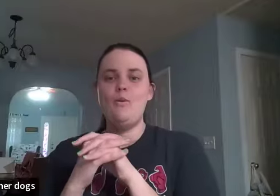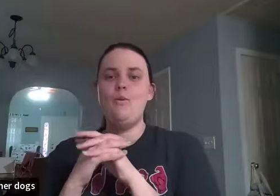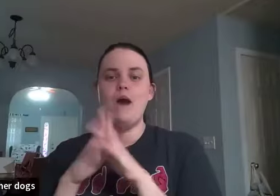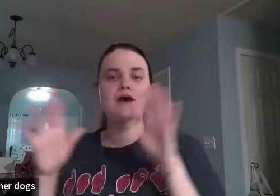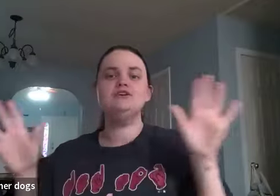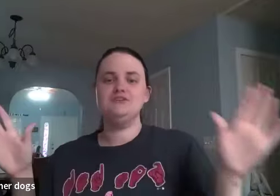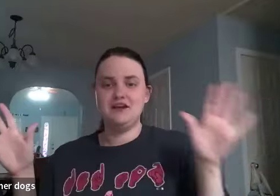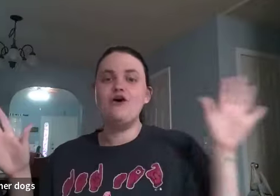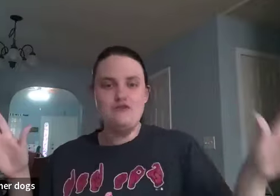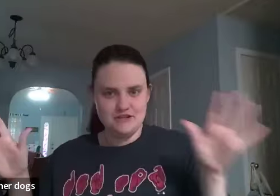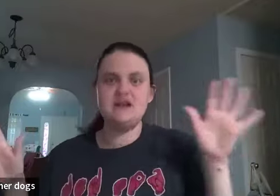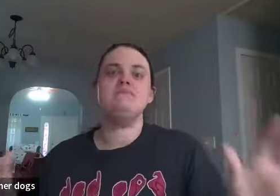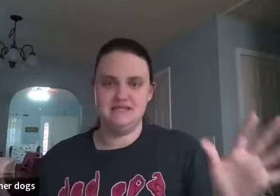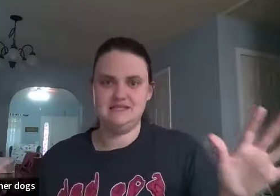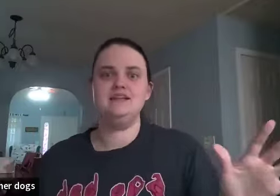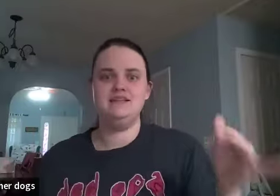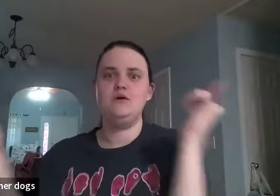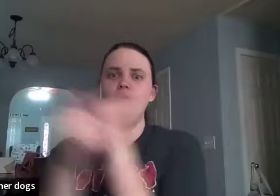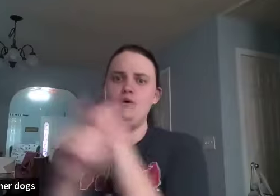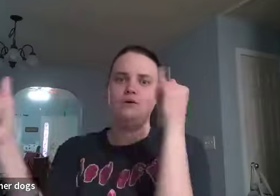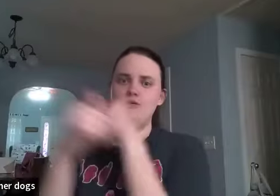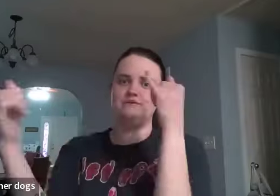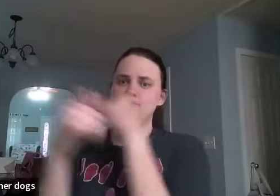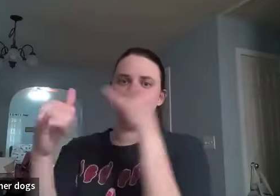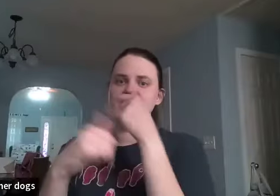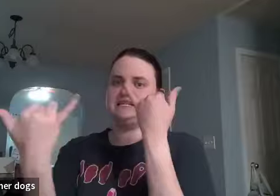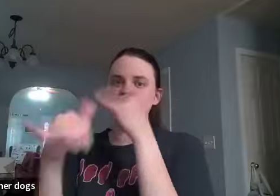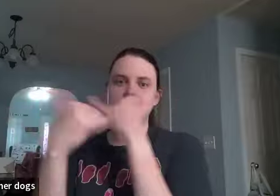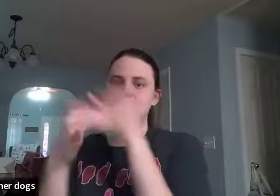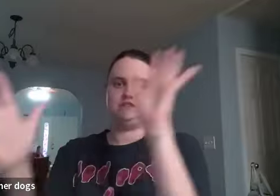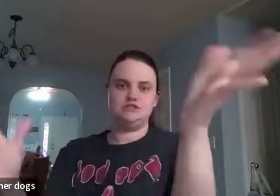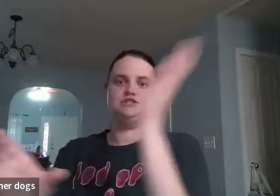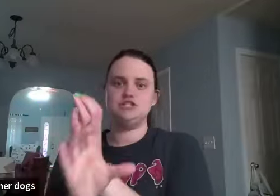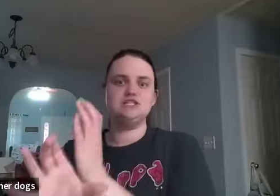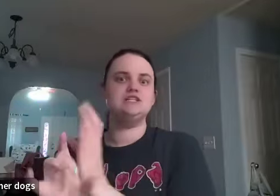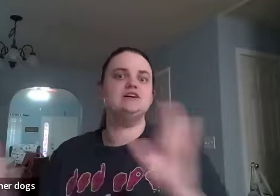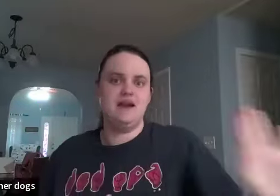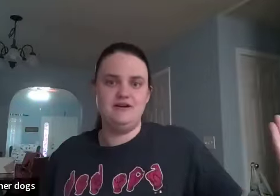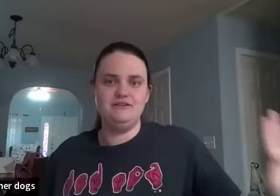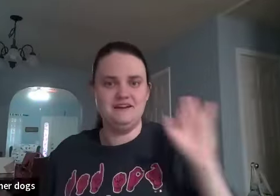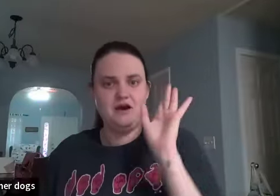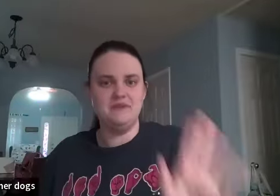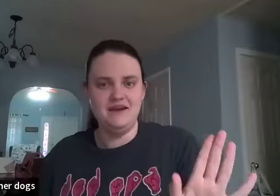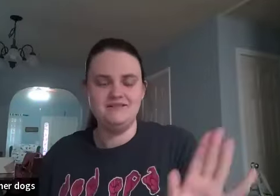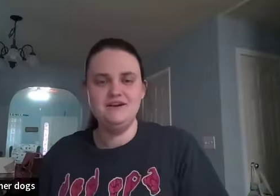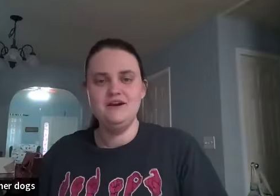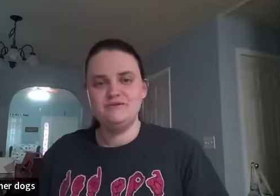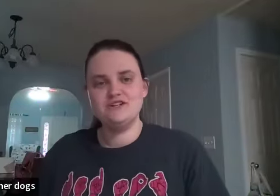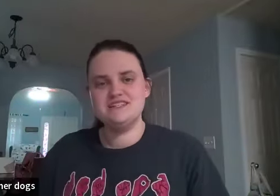wow, you're like over the top being silly. Like, whoo, you're silly. Like chill out, like calm down. Versus